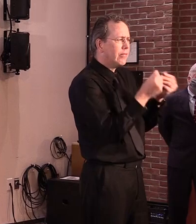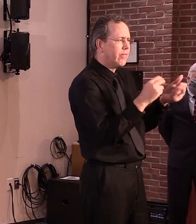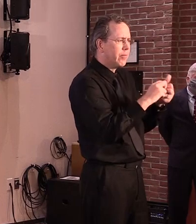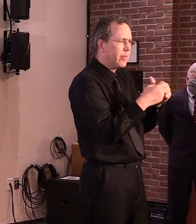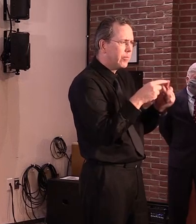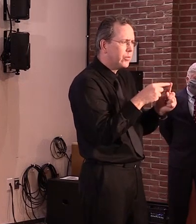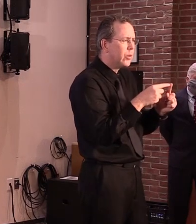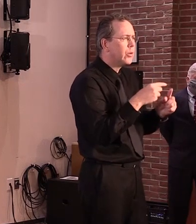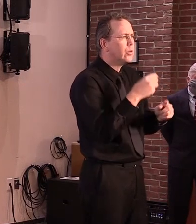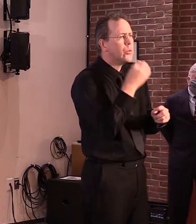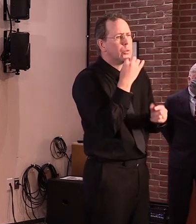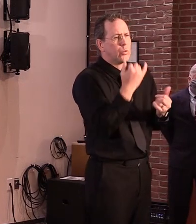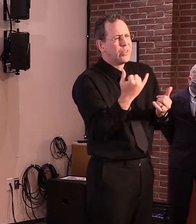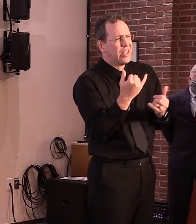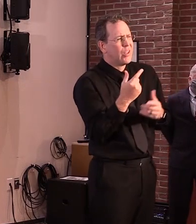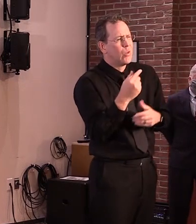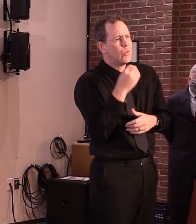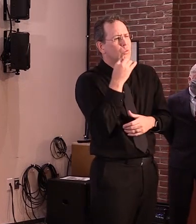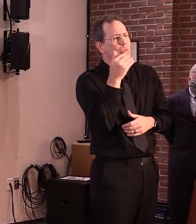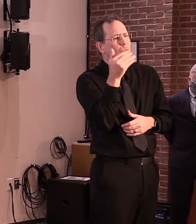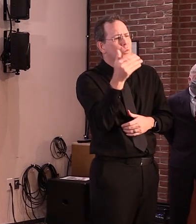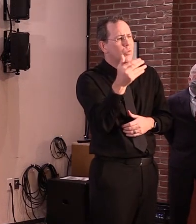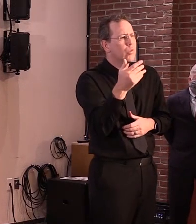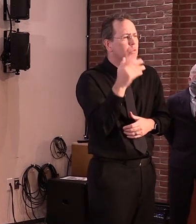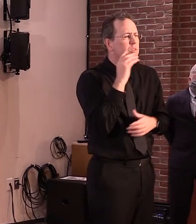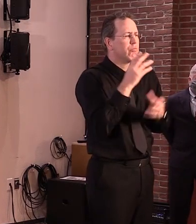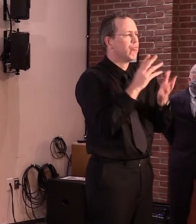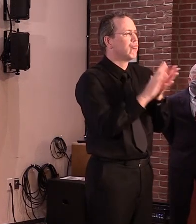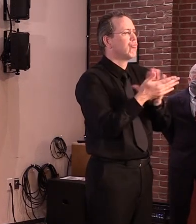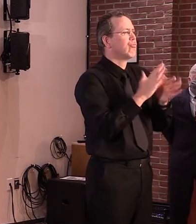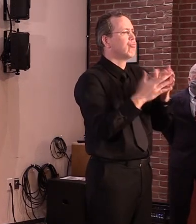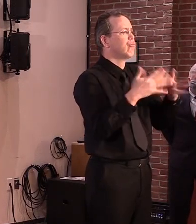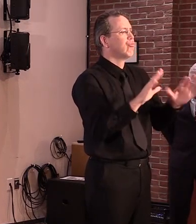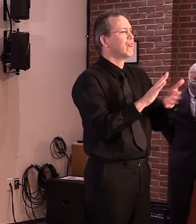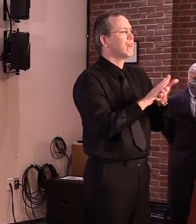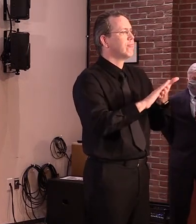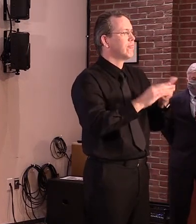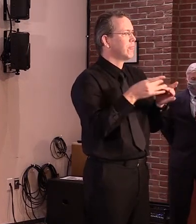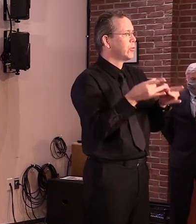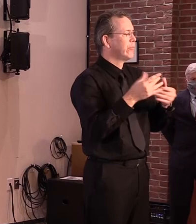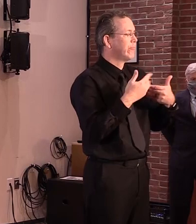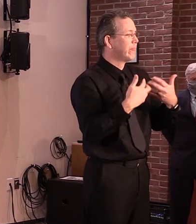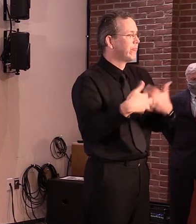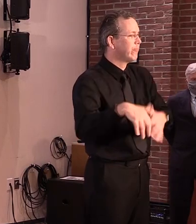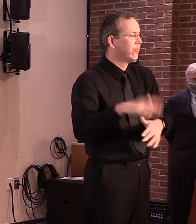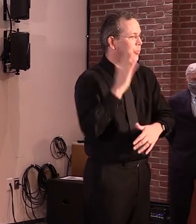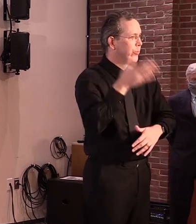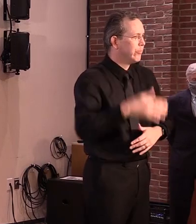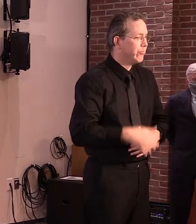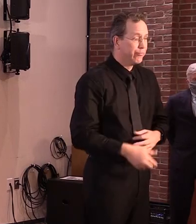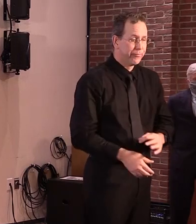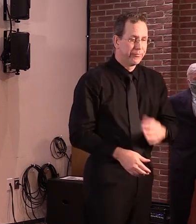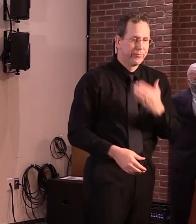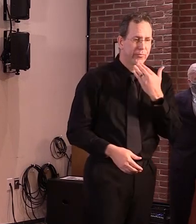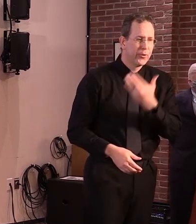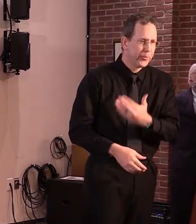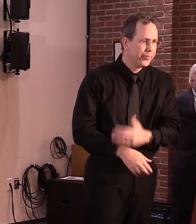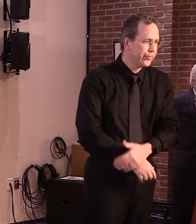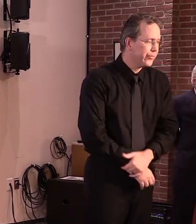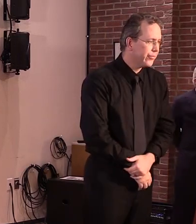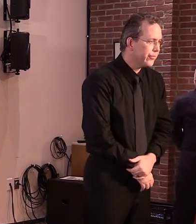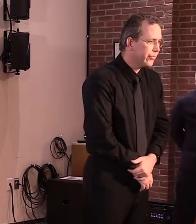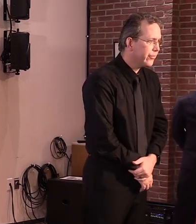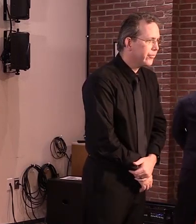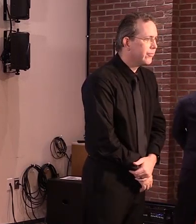processed today or tomorrow. Okay. All right, great. Well, thank you very much. Thank you.